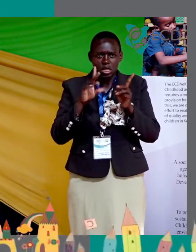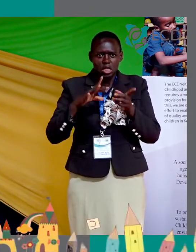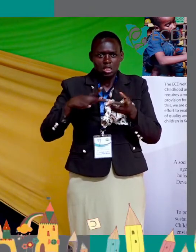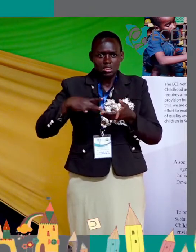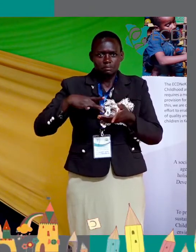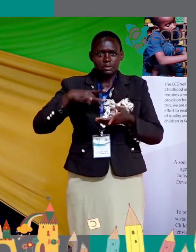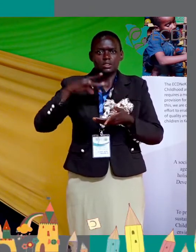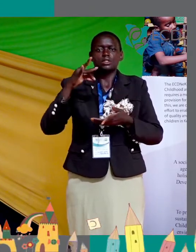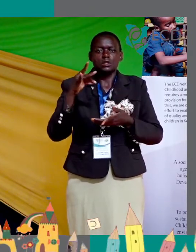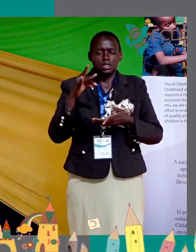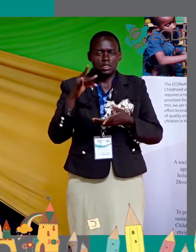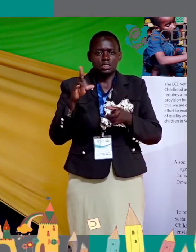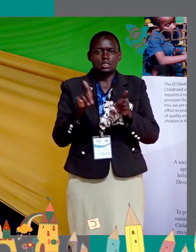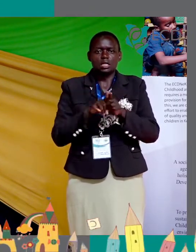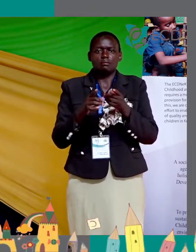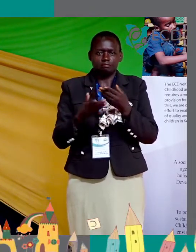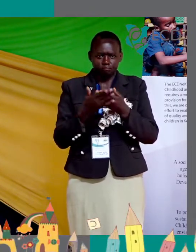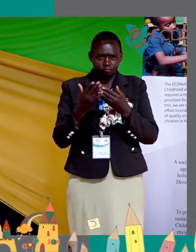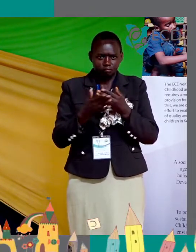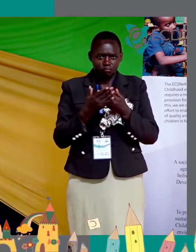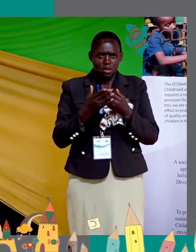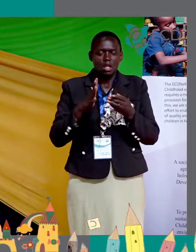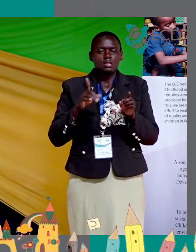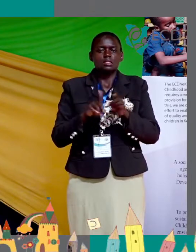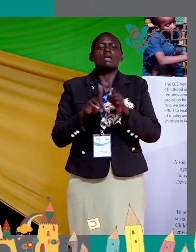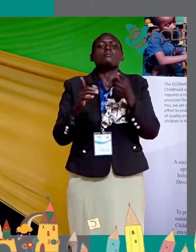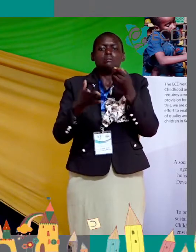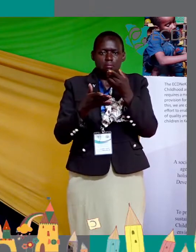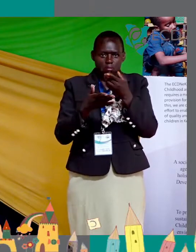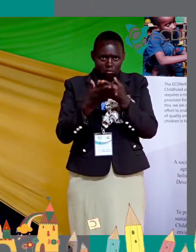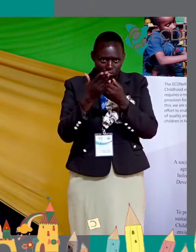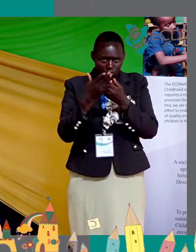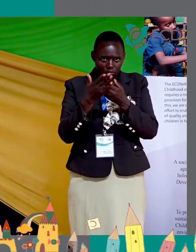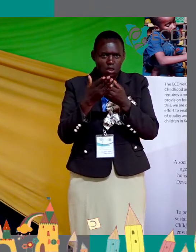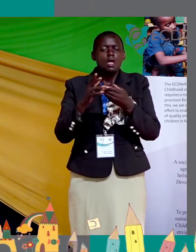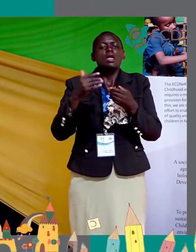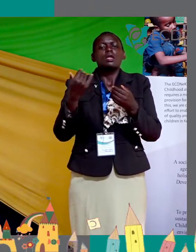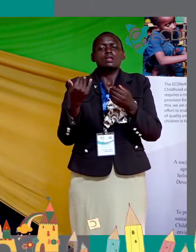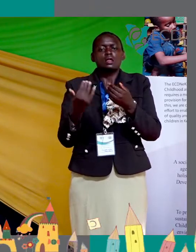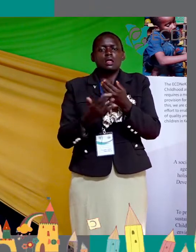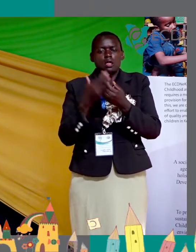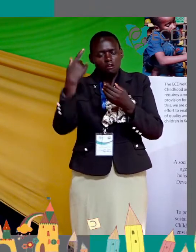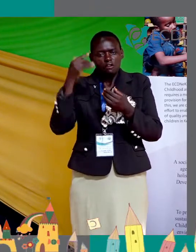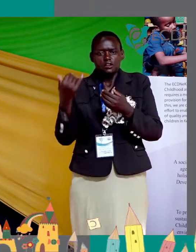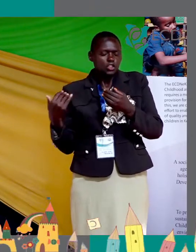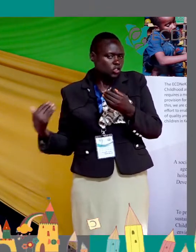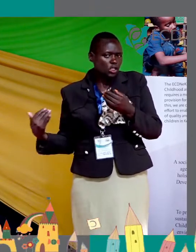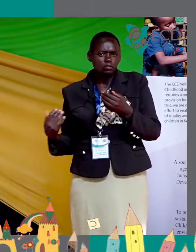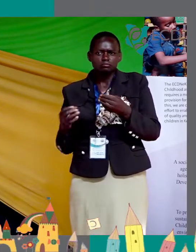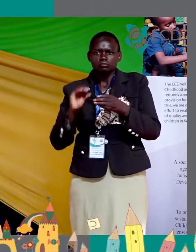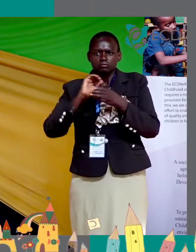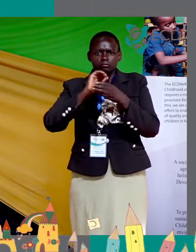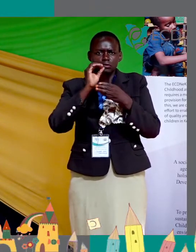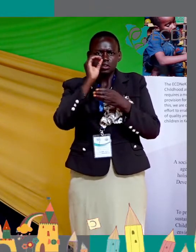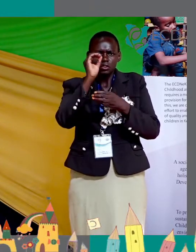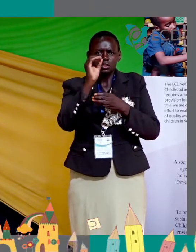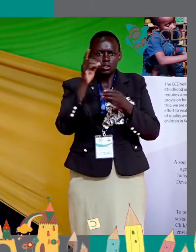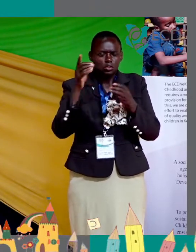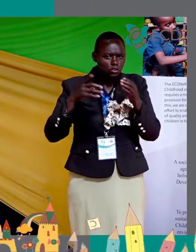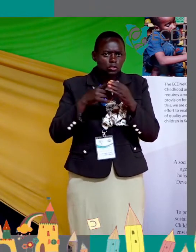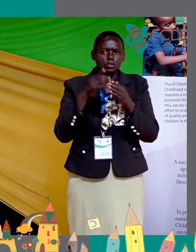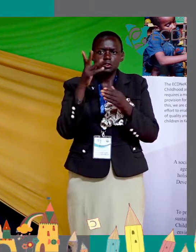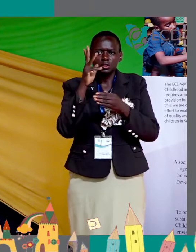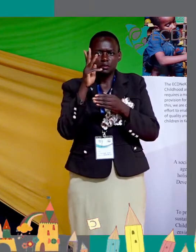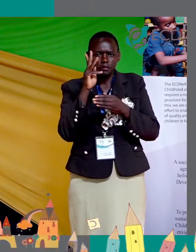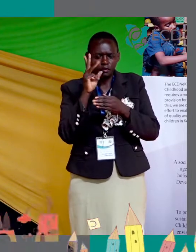spirituality, and we have to nurture care. Care for the child 0 to 3, we continue inculcating good